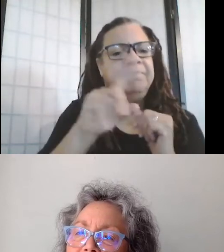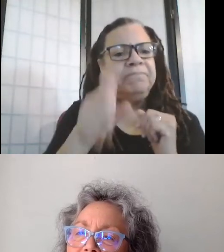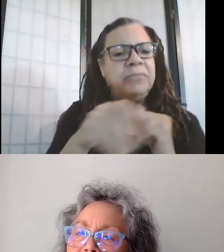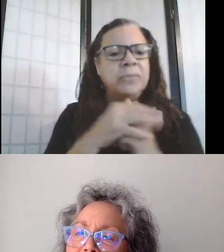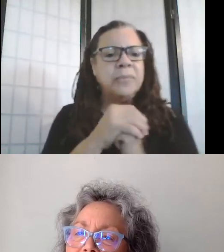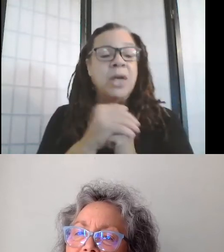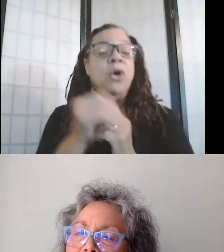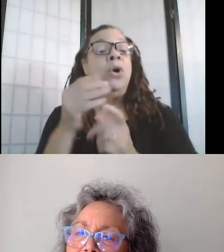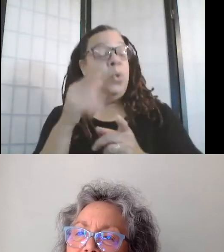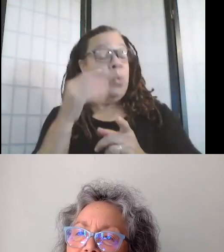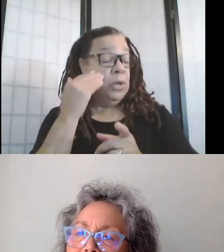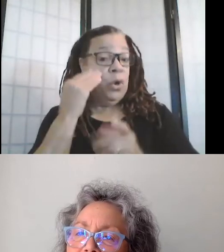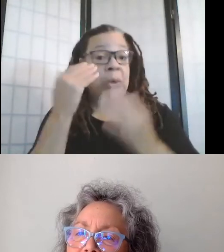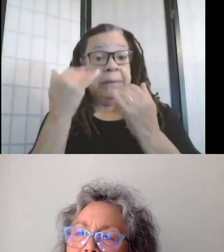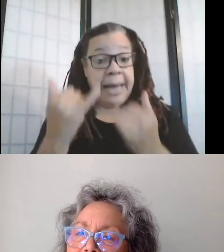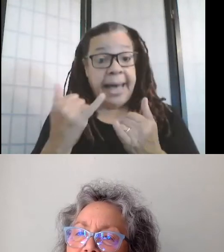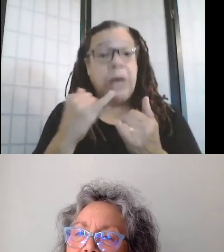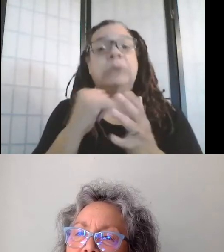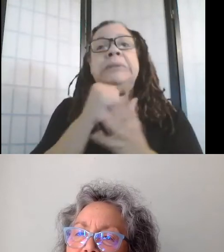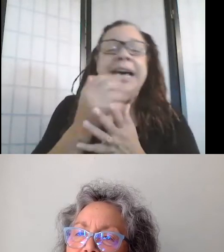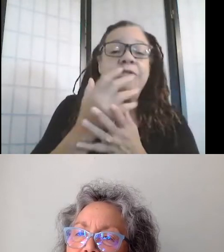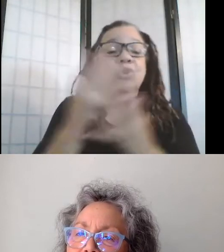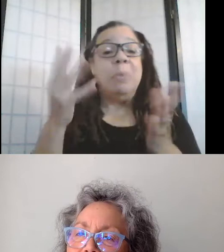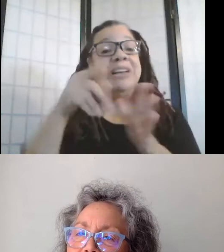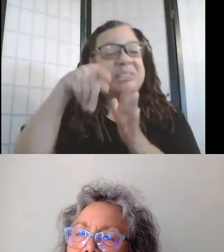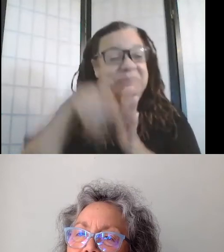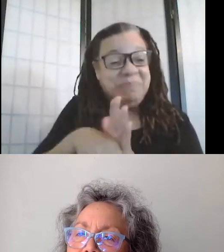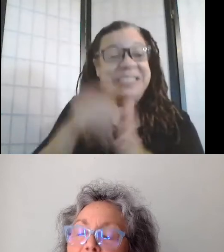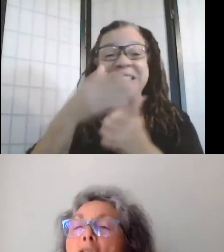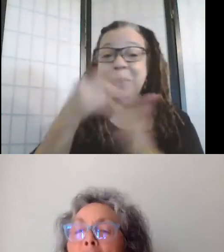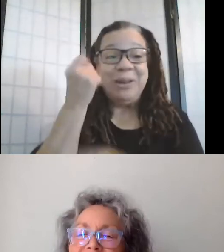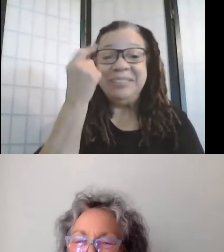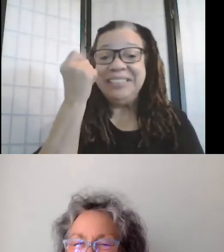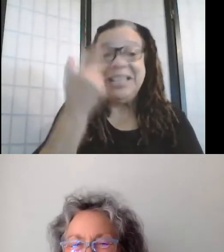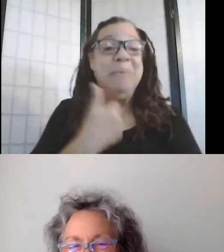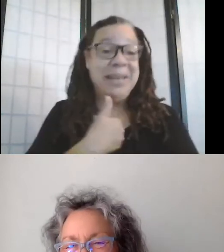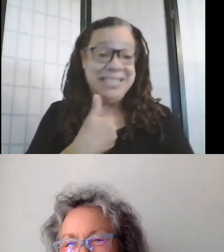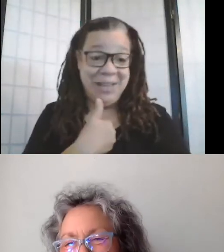Nowadays, and I won't go into it much because I don't understand a lot of it myself, but Oh, good.